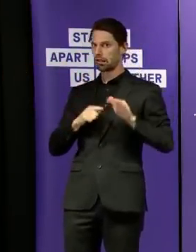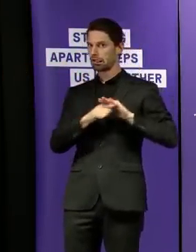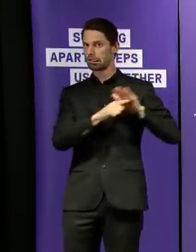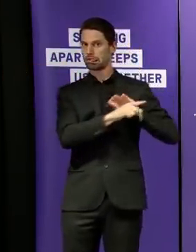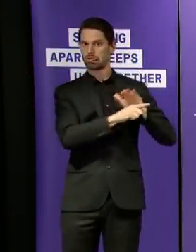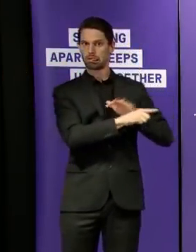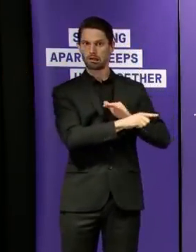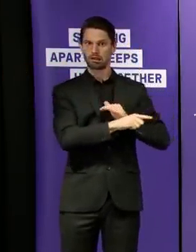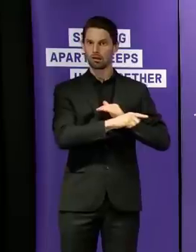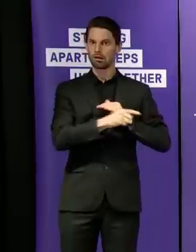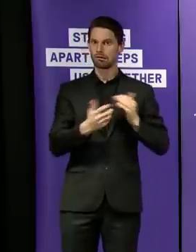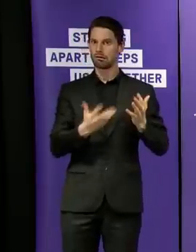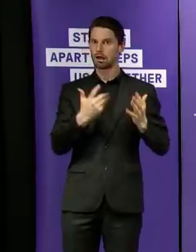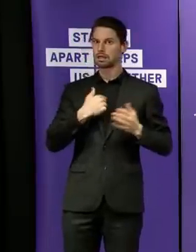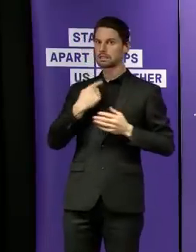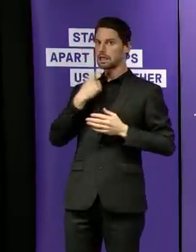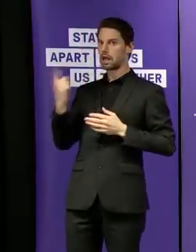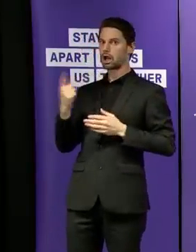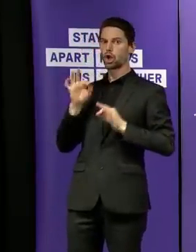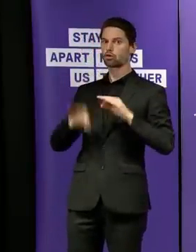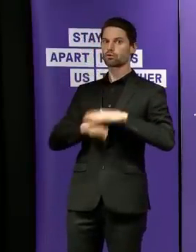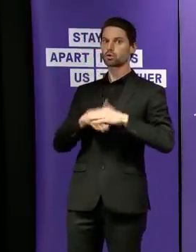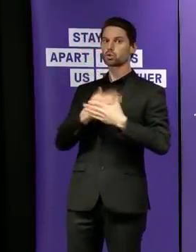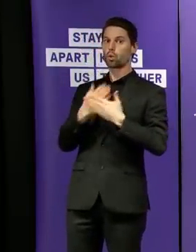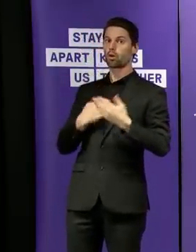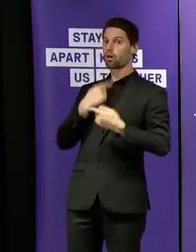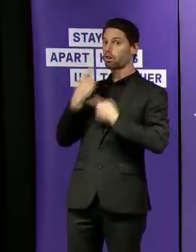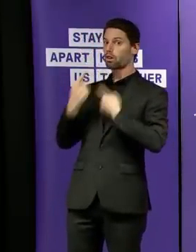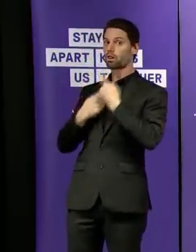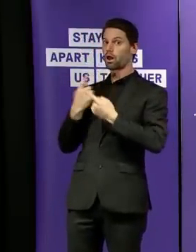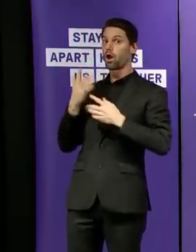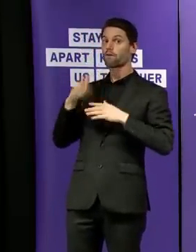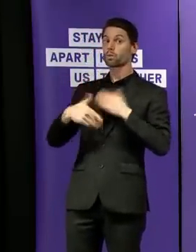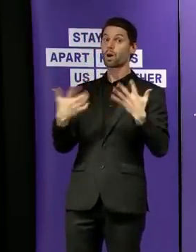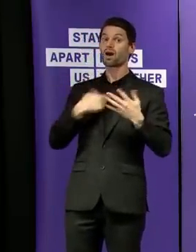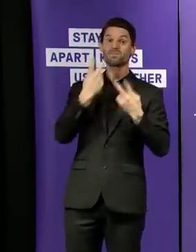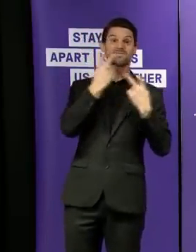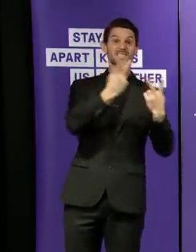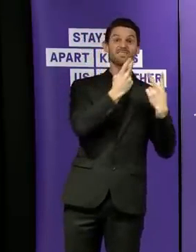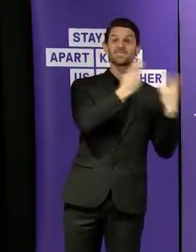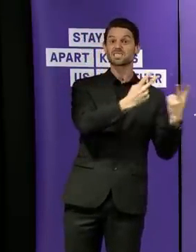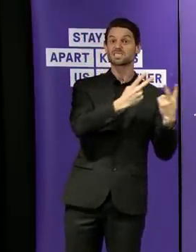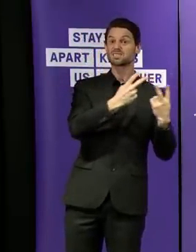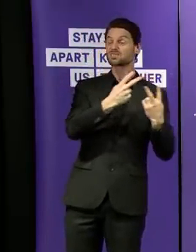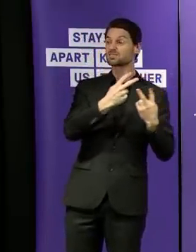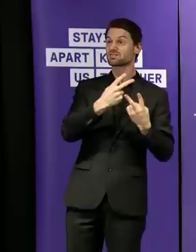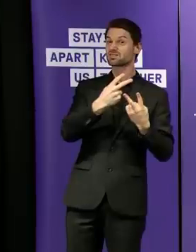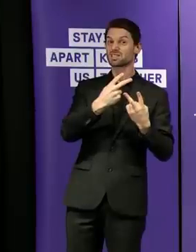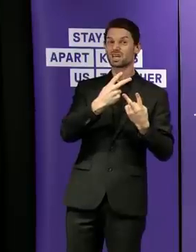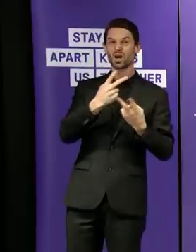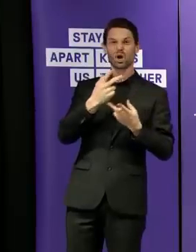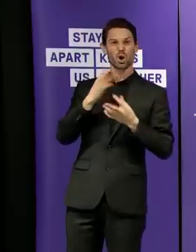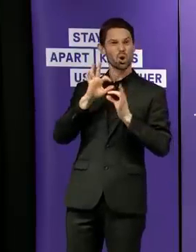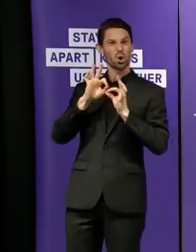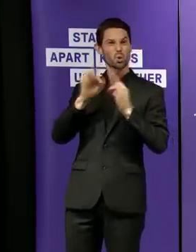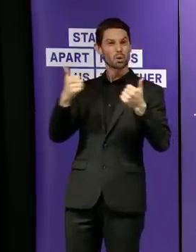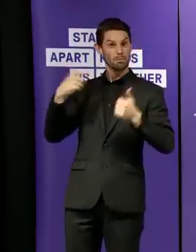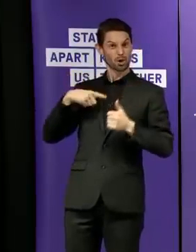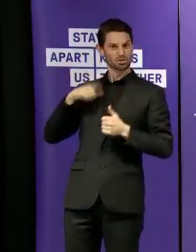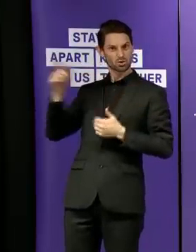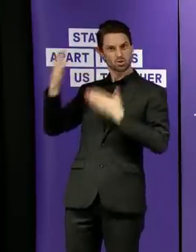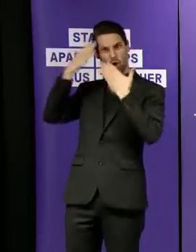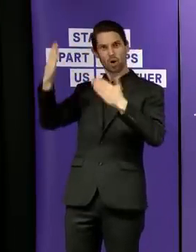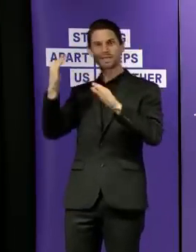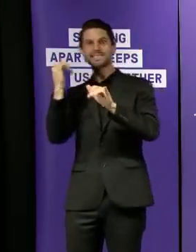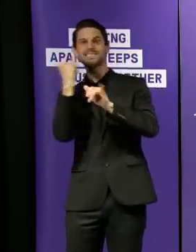column tomorrow that I'm blaming people, well, go for your life, right? You can't tell us anything but the truth. If you've got a cash